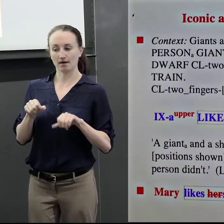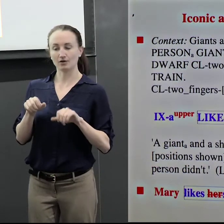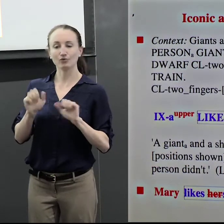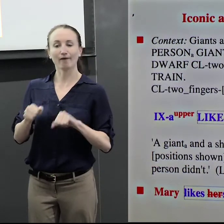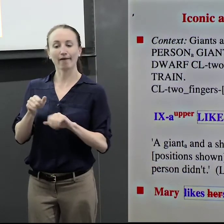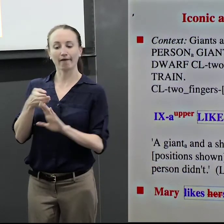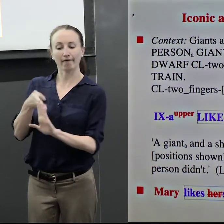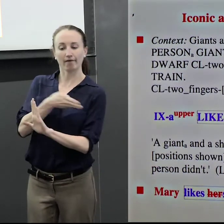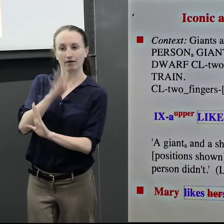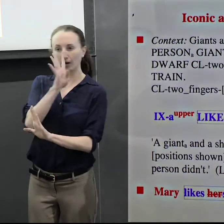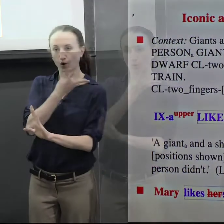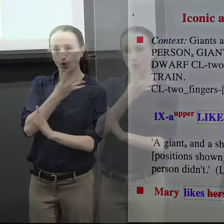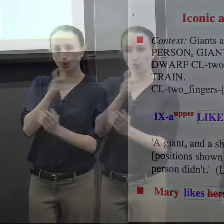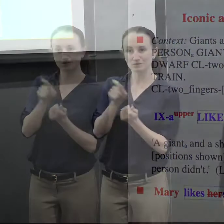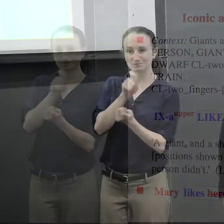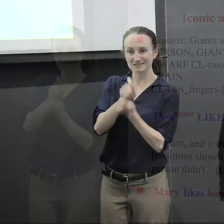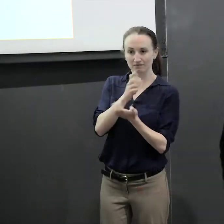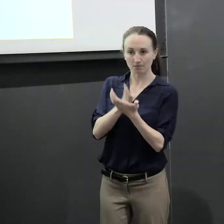elements.